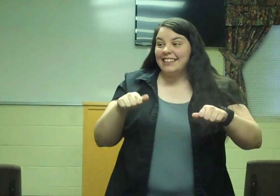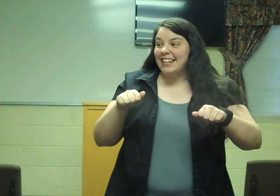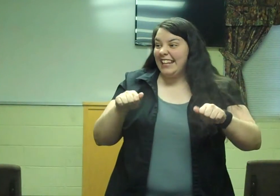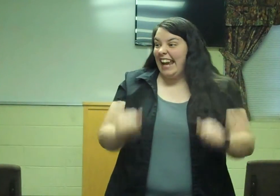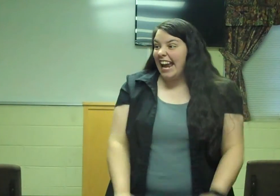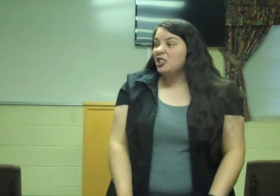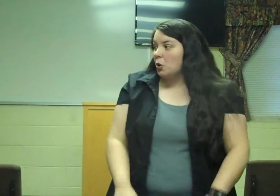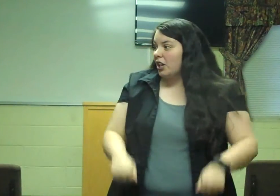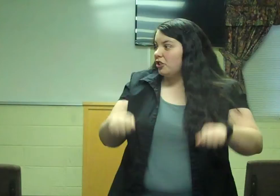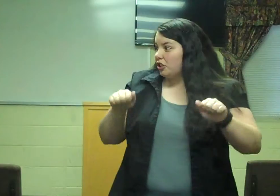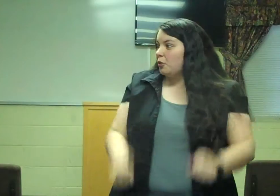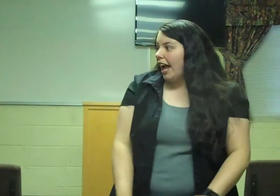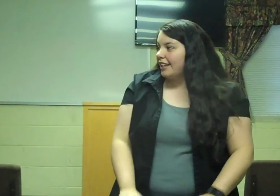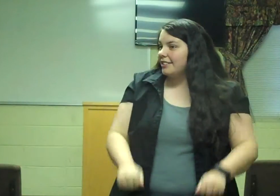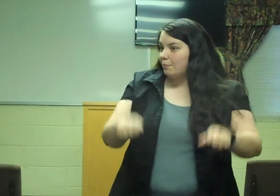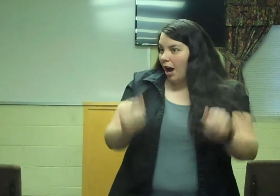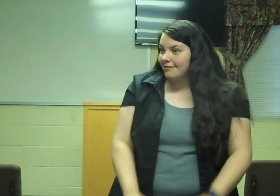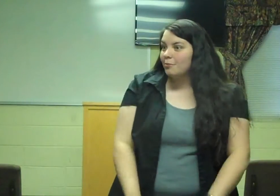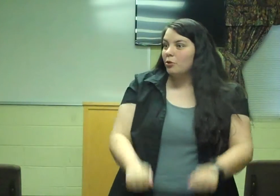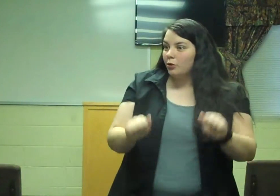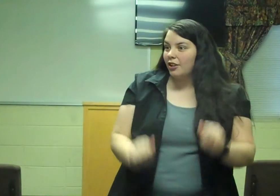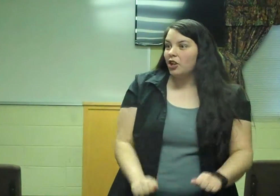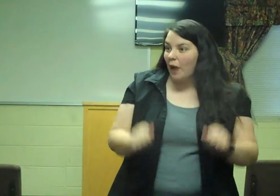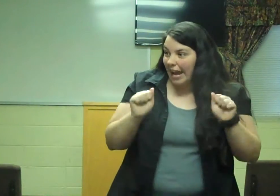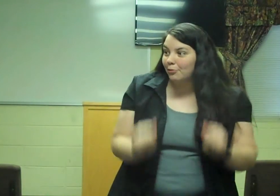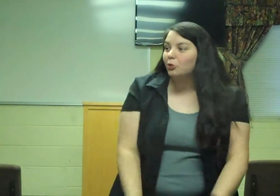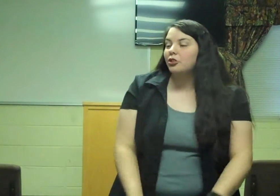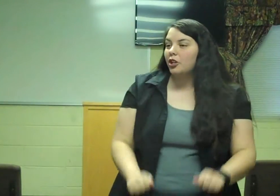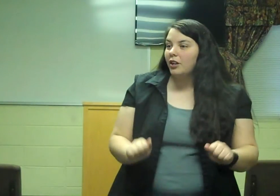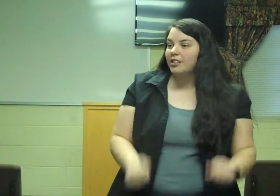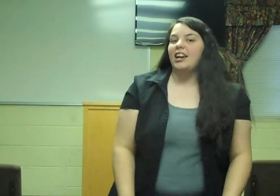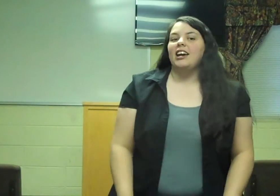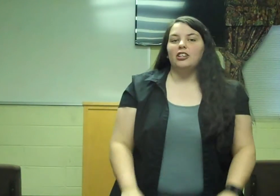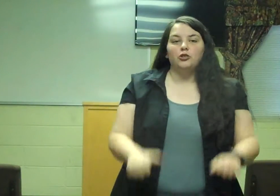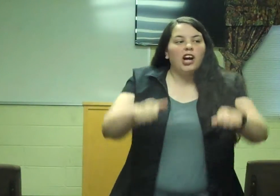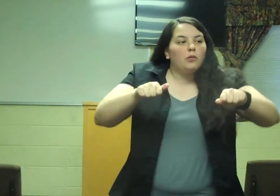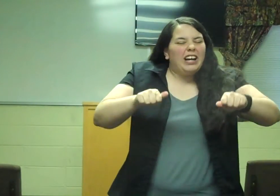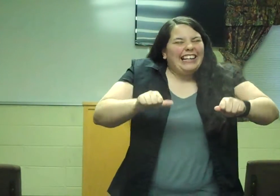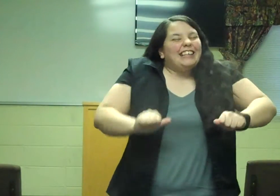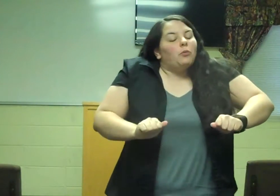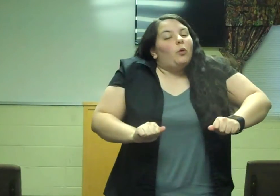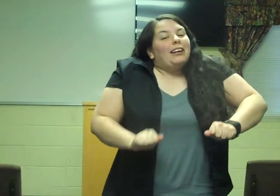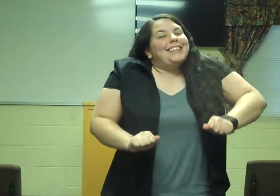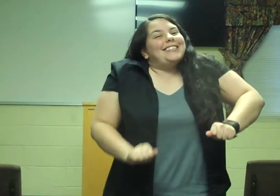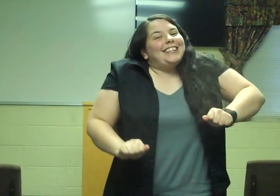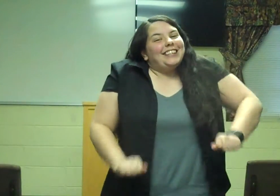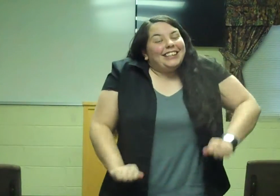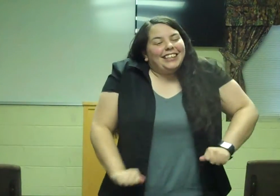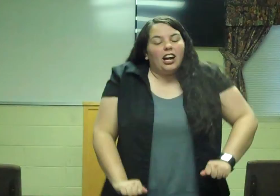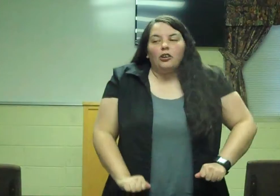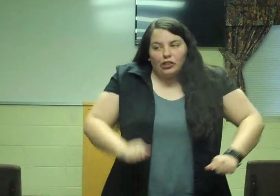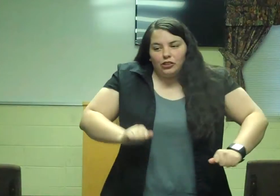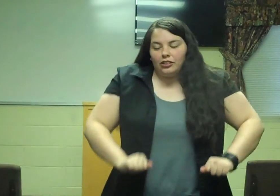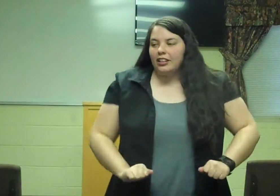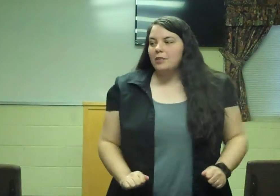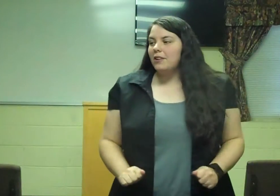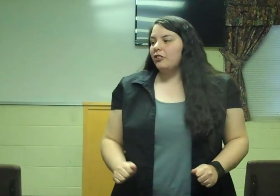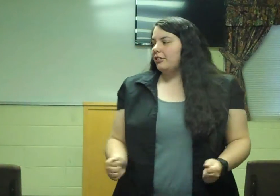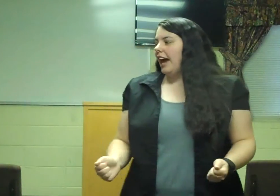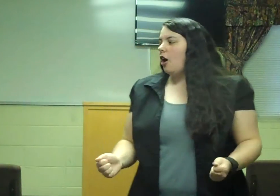It's can you actually do that? Is it possible? Are you able to do it? Because you try once and it depends on how